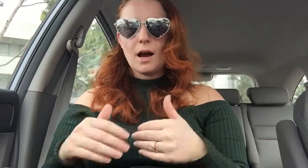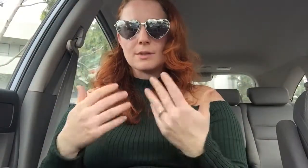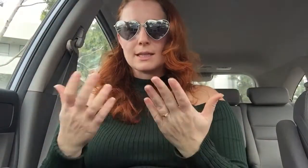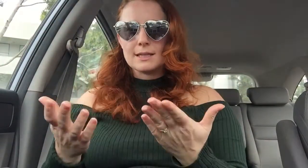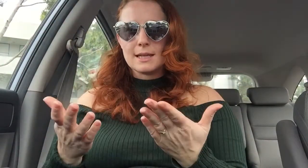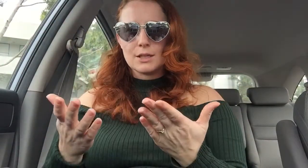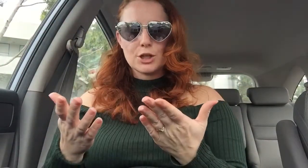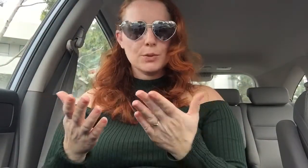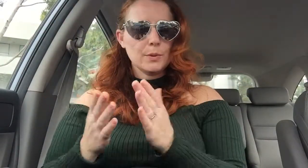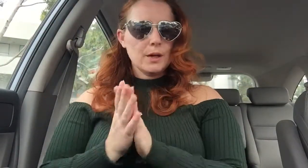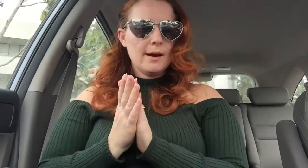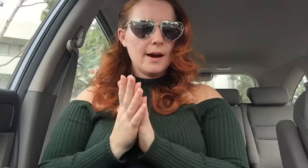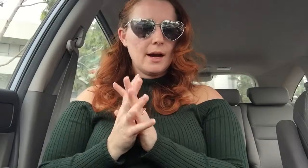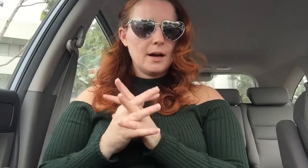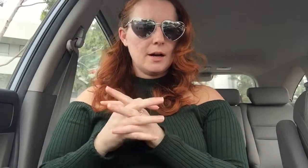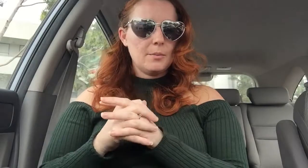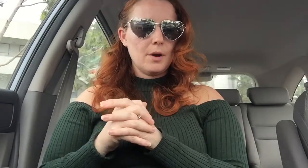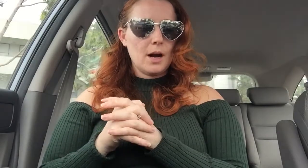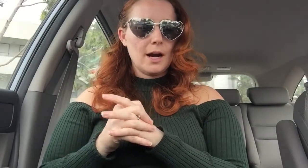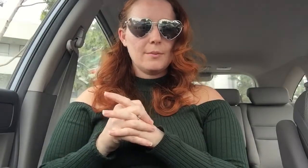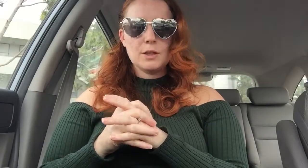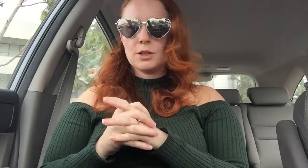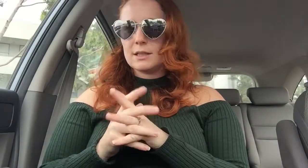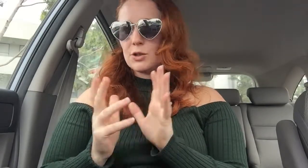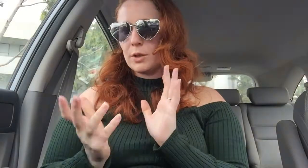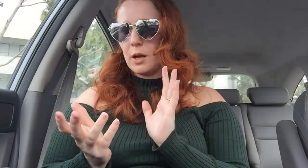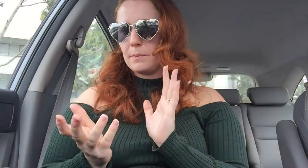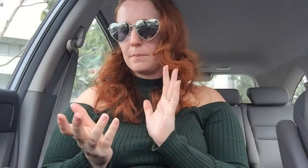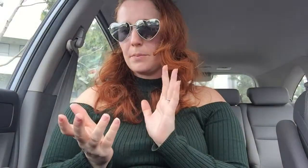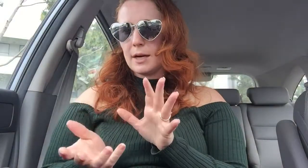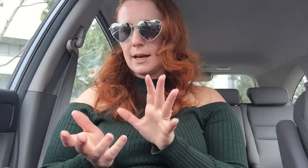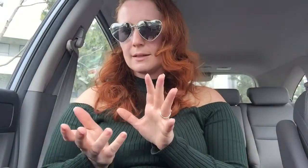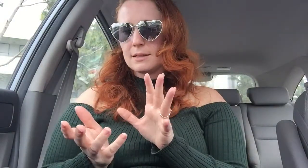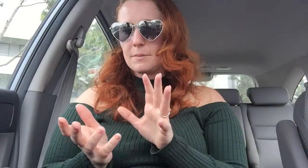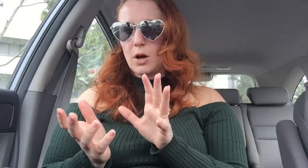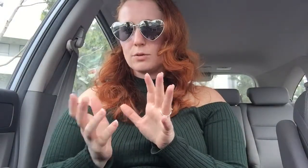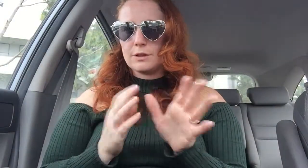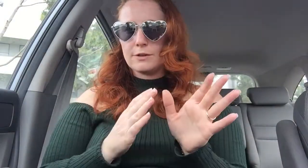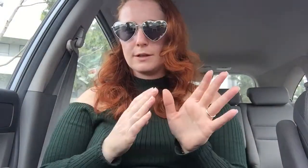just gonna send it to you. I've been listening to a lot of podcasts about different